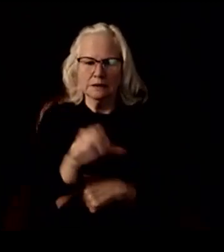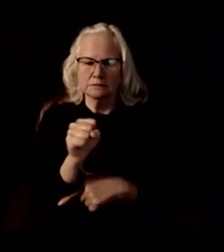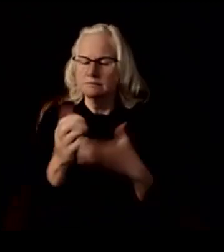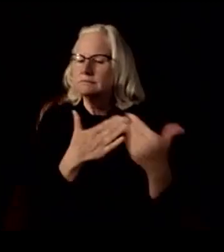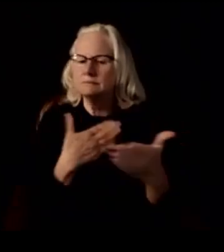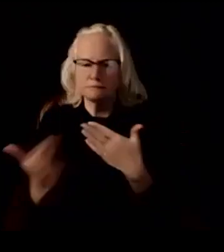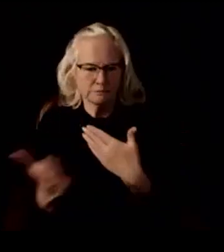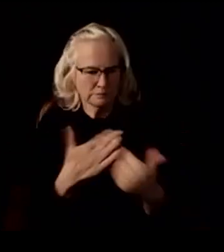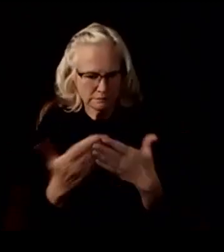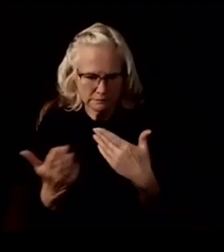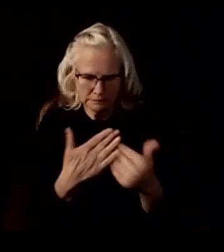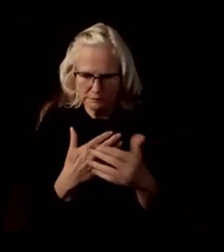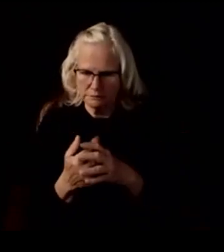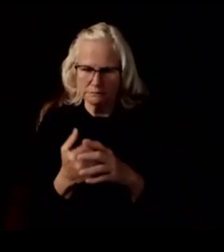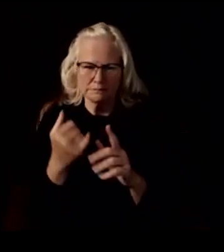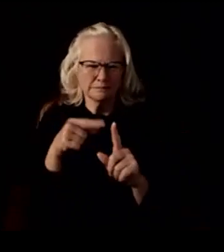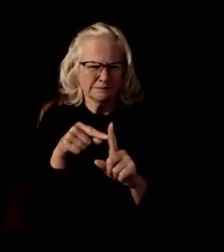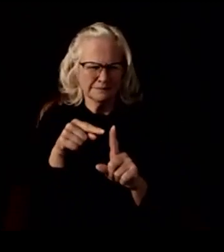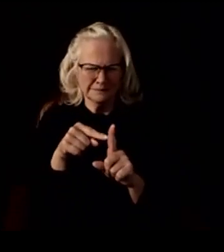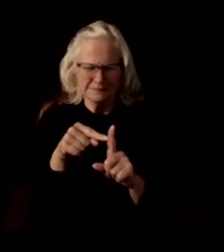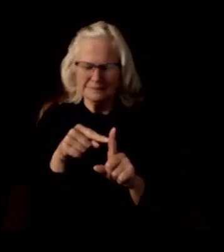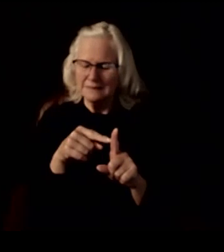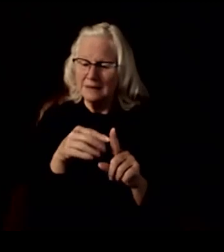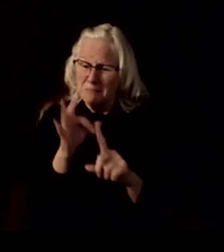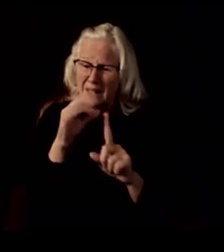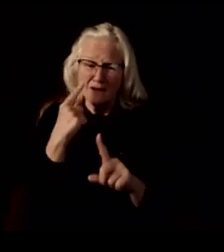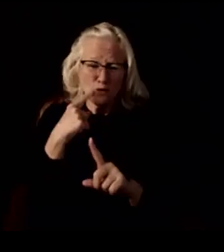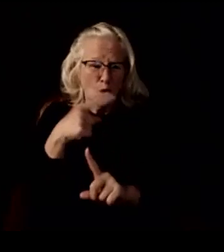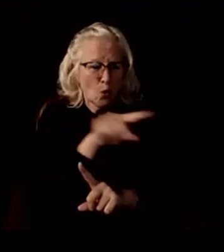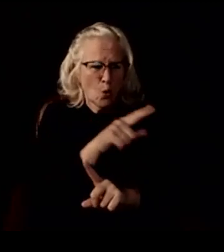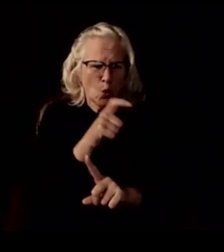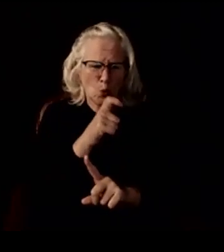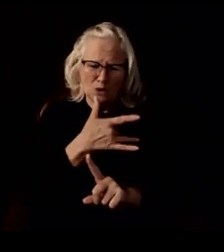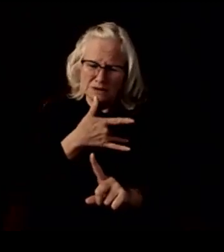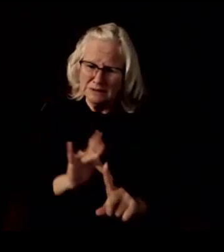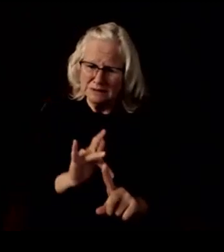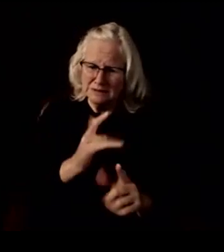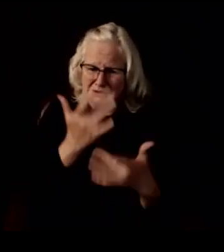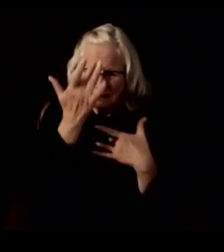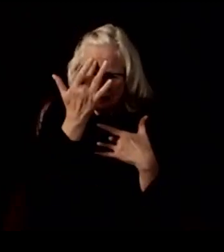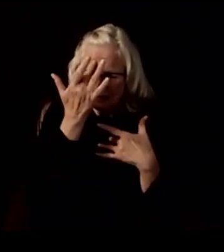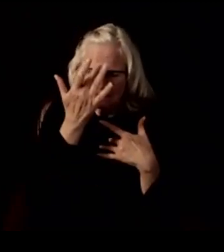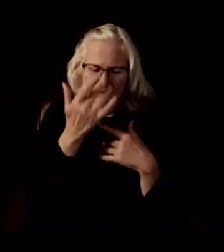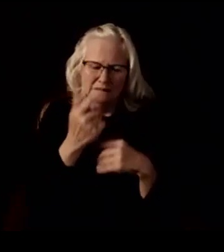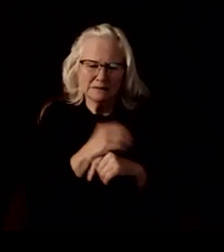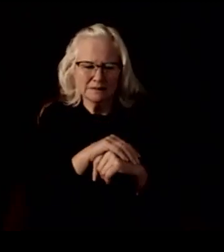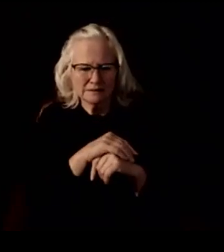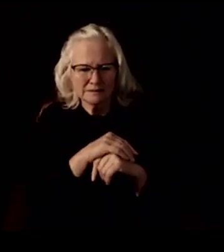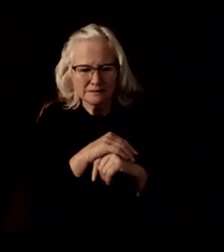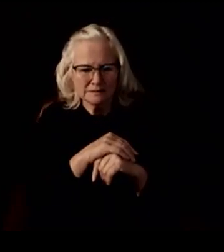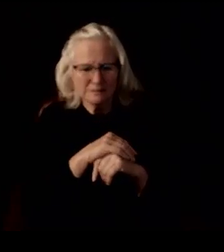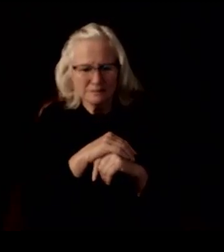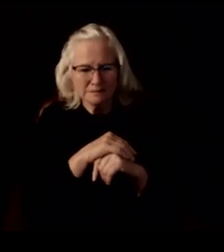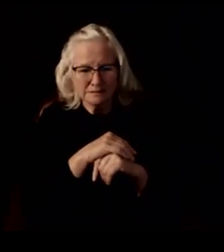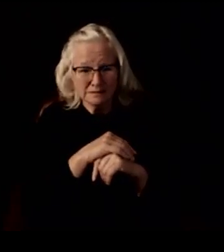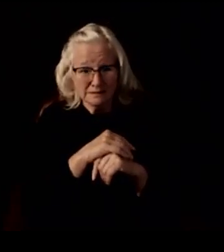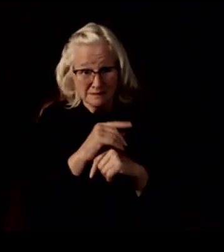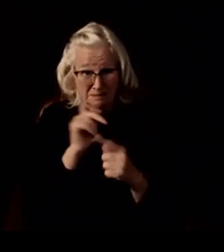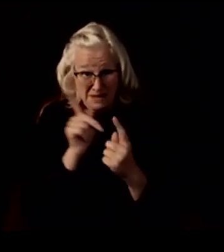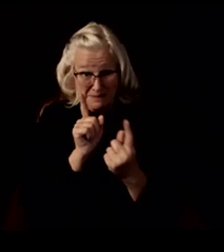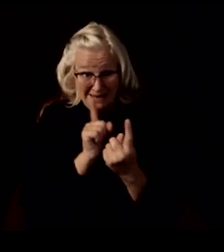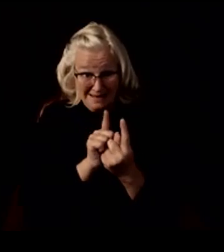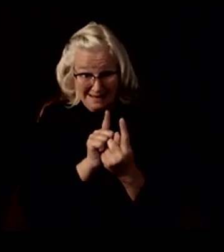get severely ill from COVID. As I mentioned, people who are close contacts of a case are recommended to get tested, even